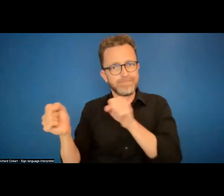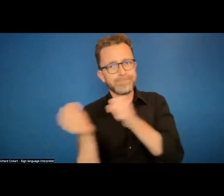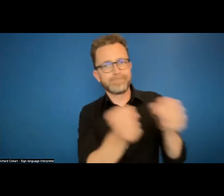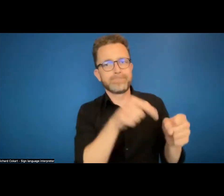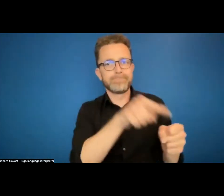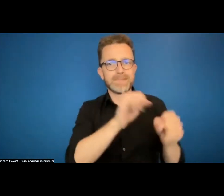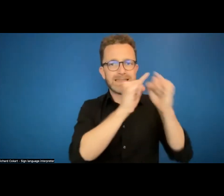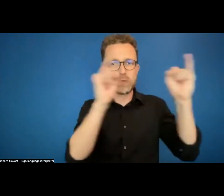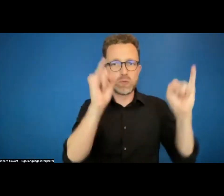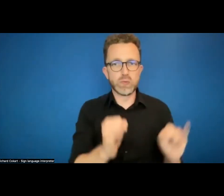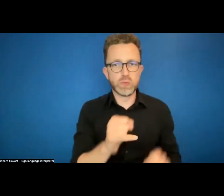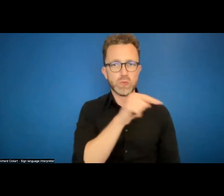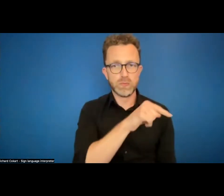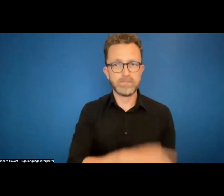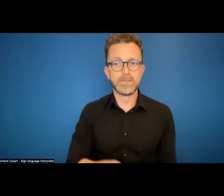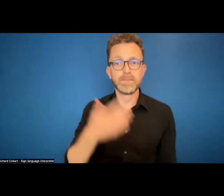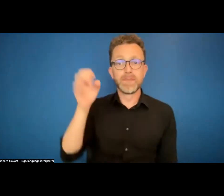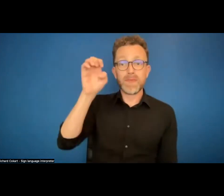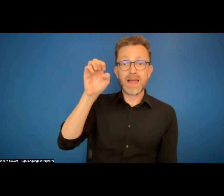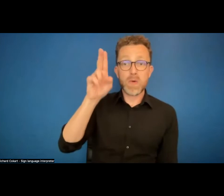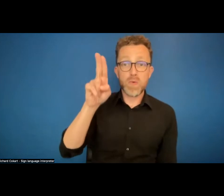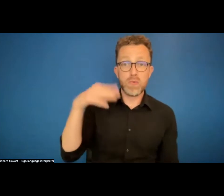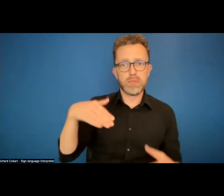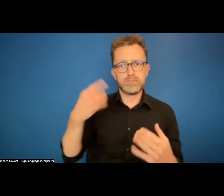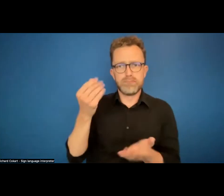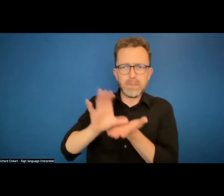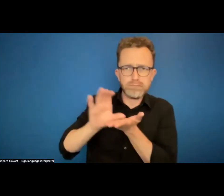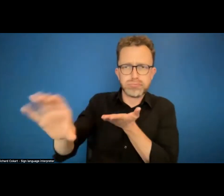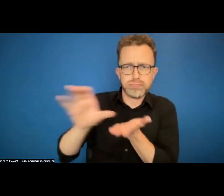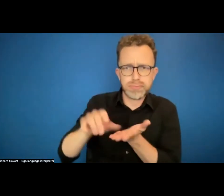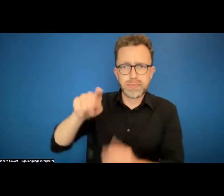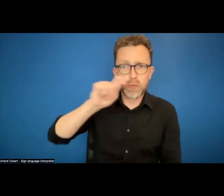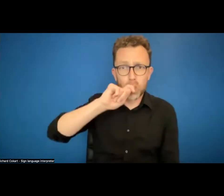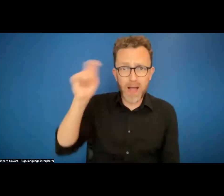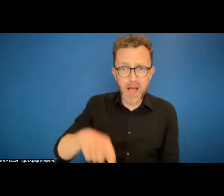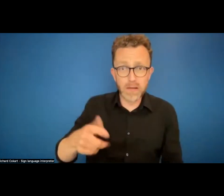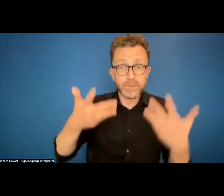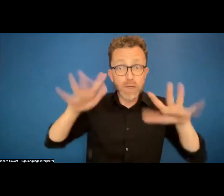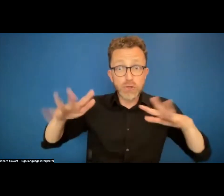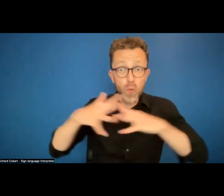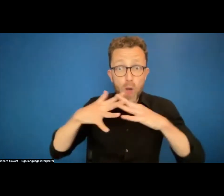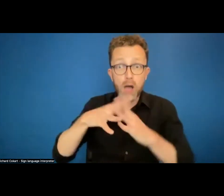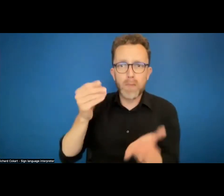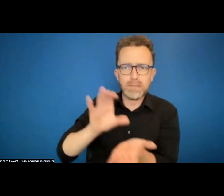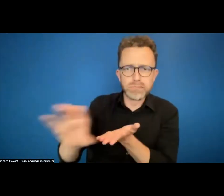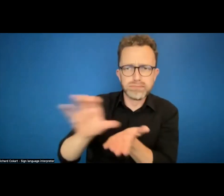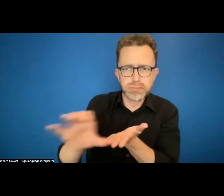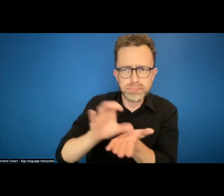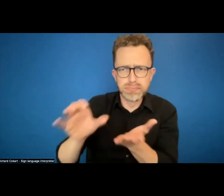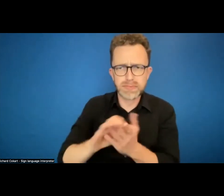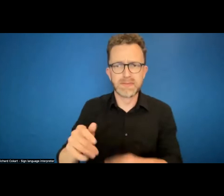to our first speaker, who is Dragana Sirik Milovanic, I'm sorry for the